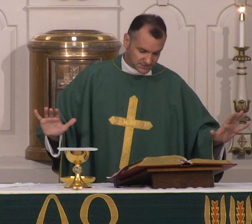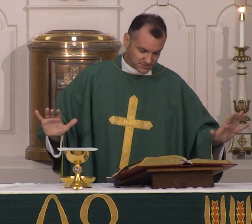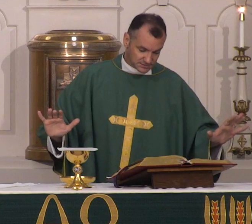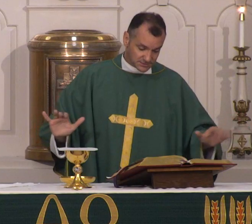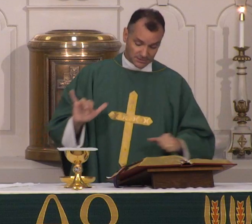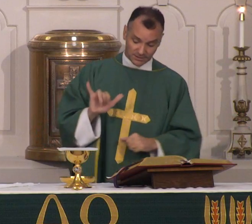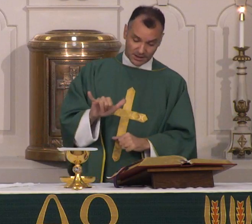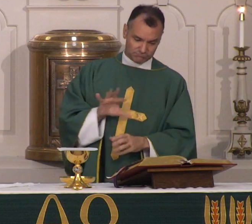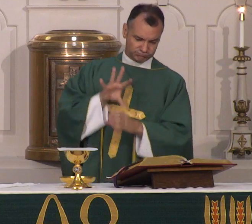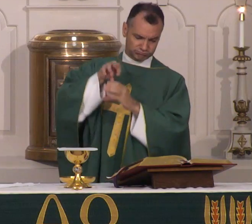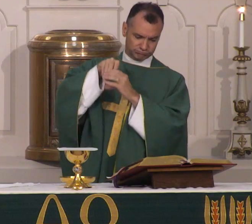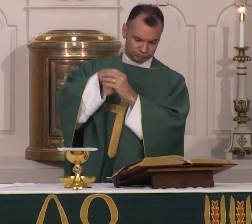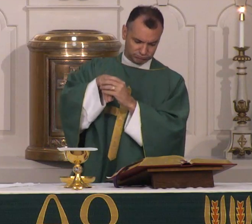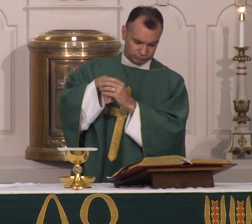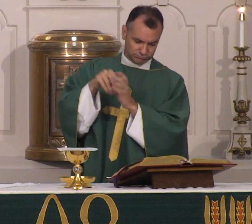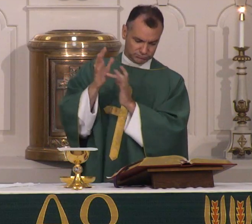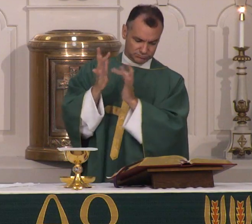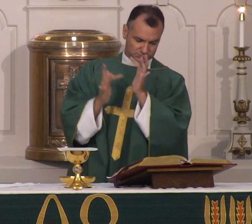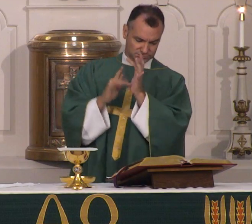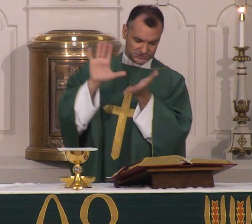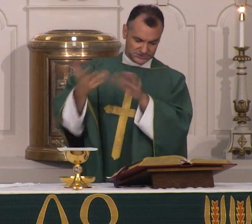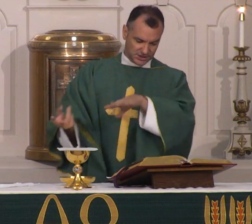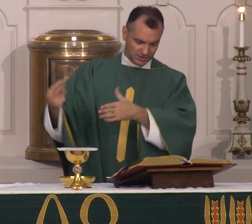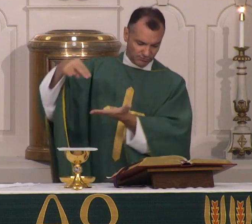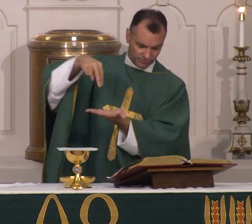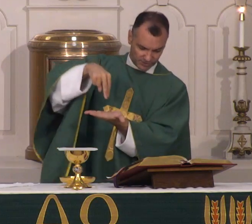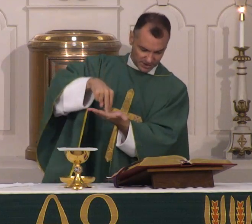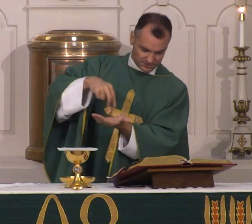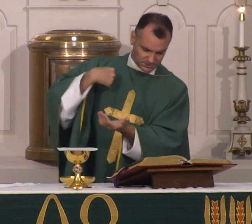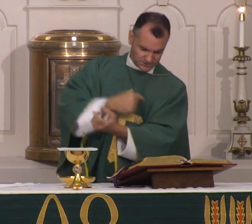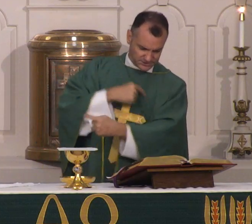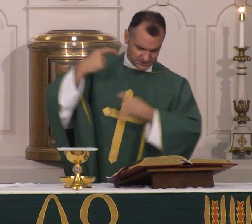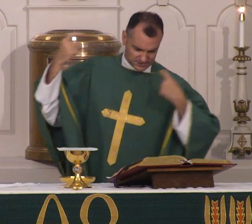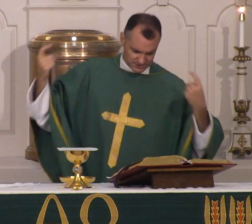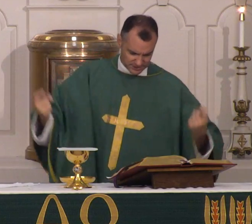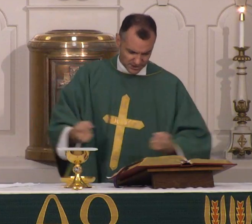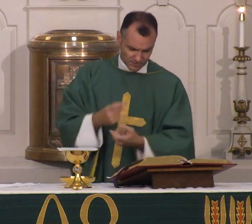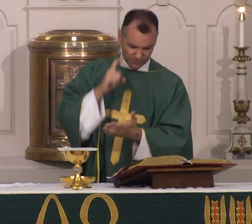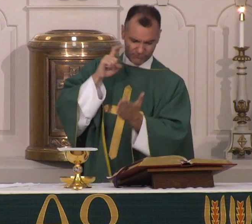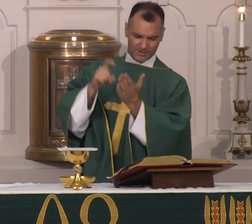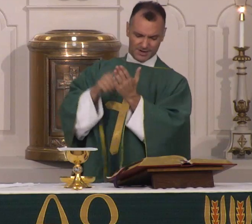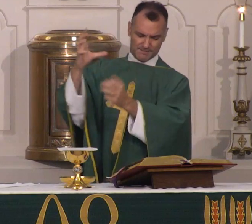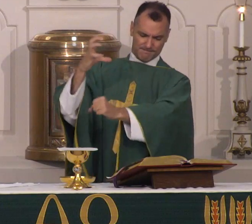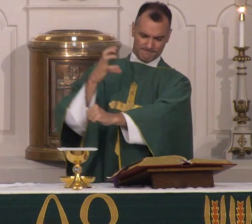it celebrates in mystery, it may accomplish in power.